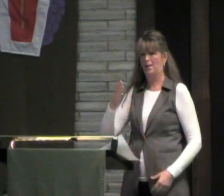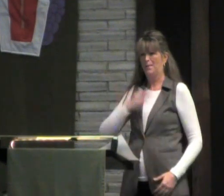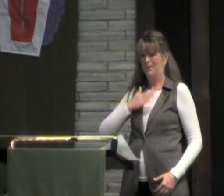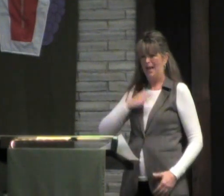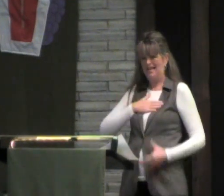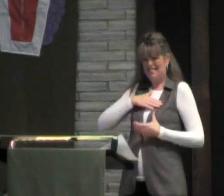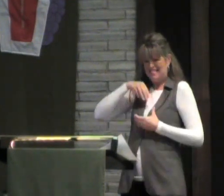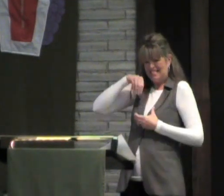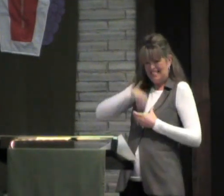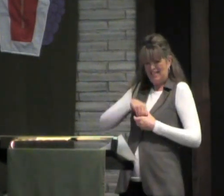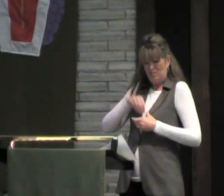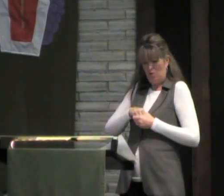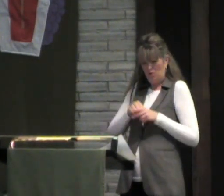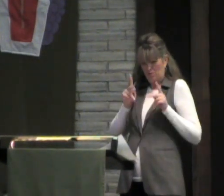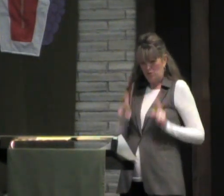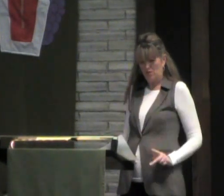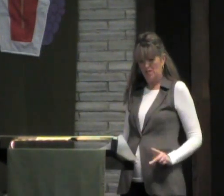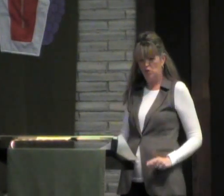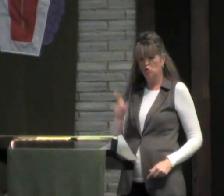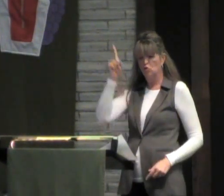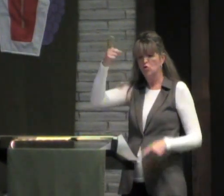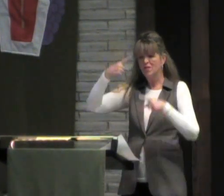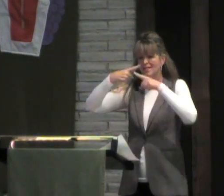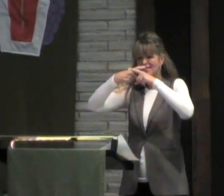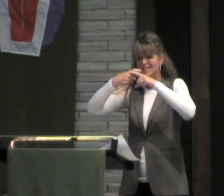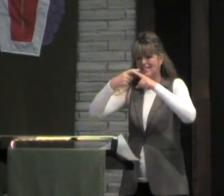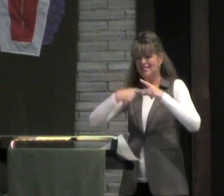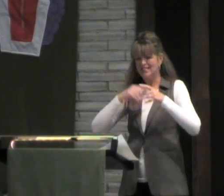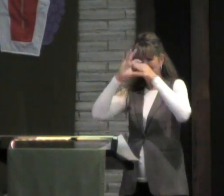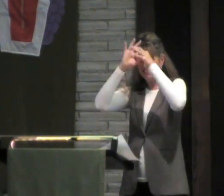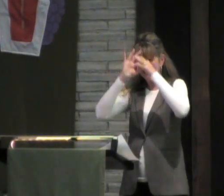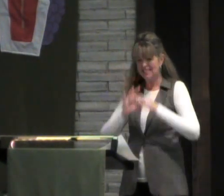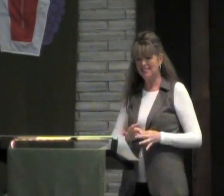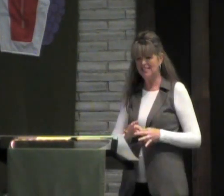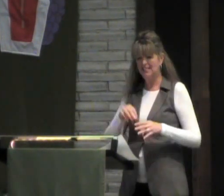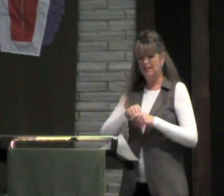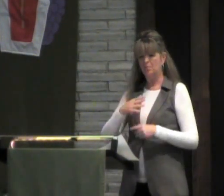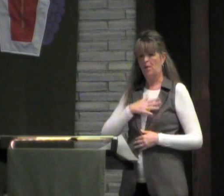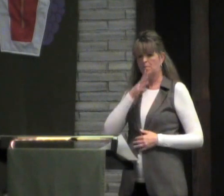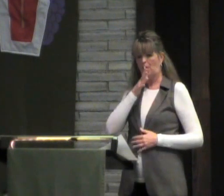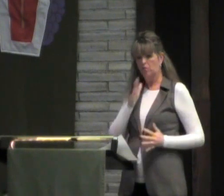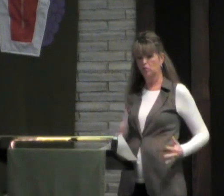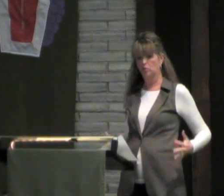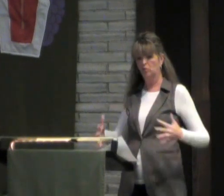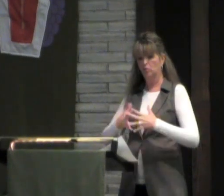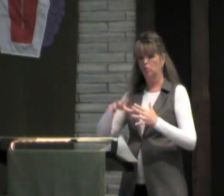"For you created my inmost being. You knit me together in my mother's womb.